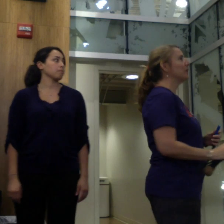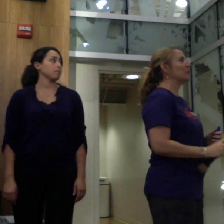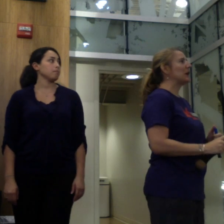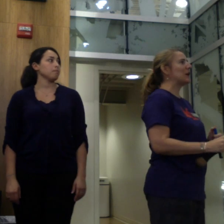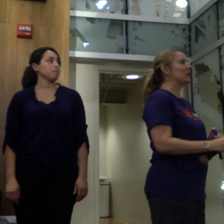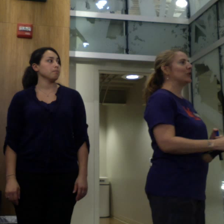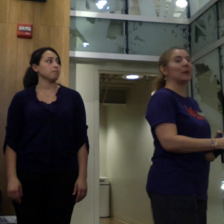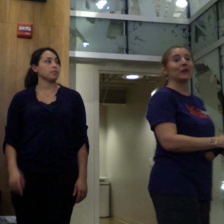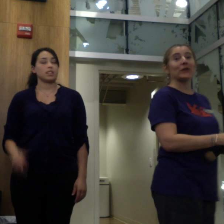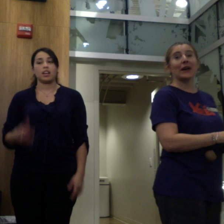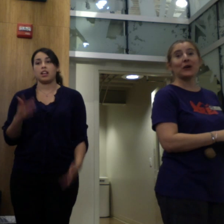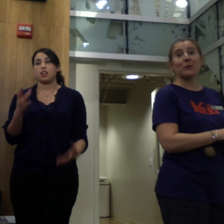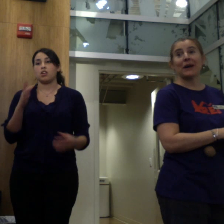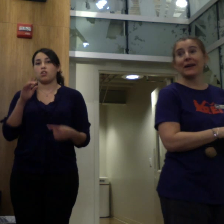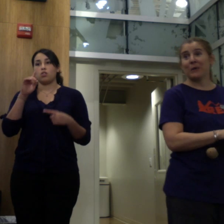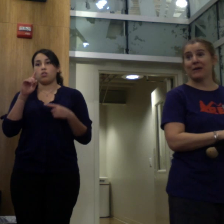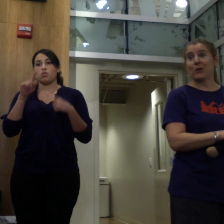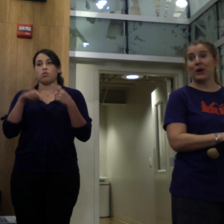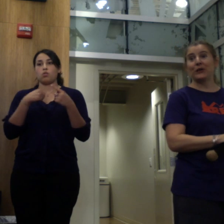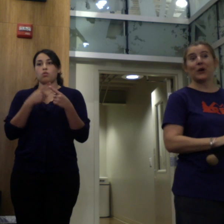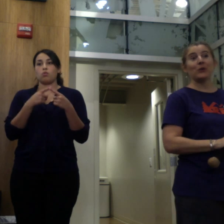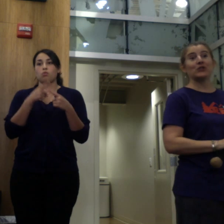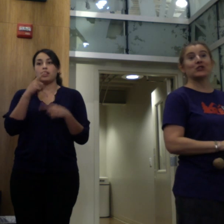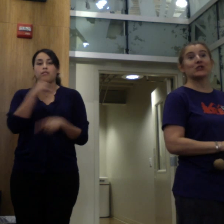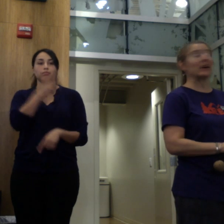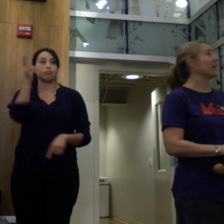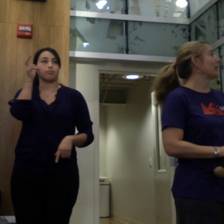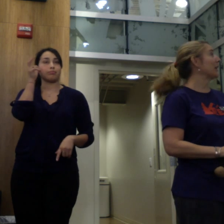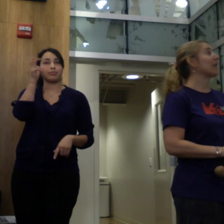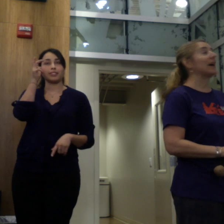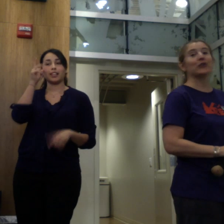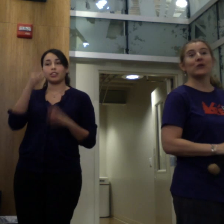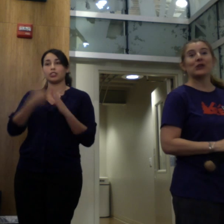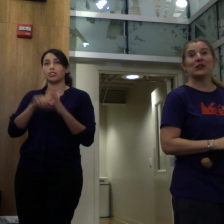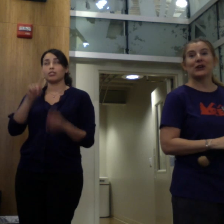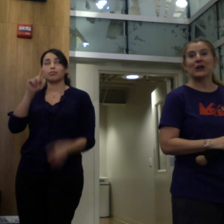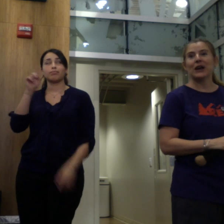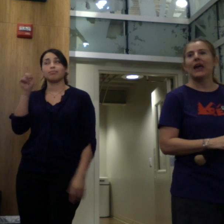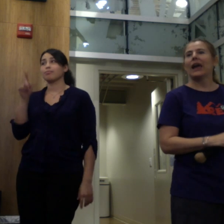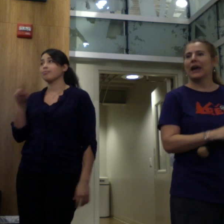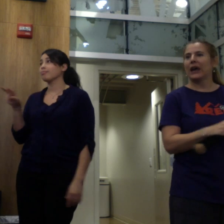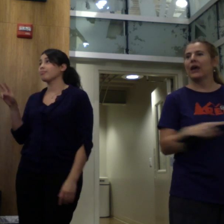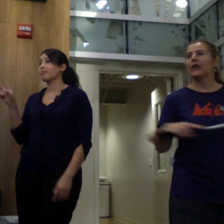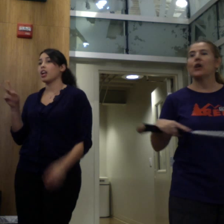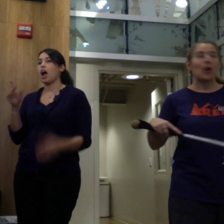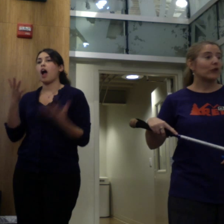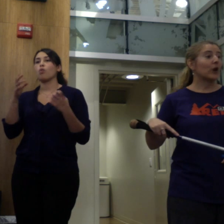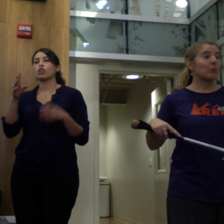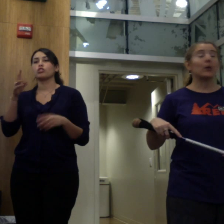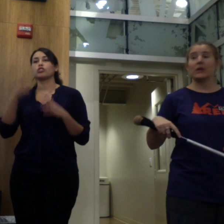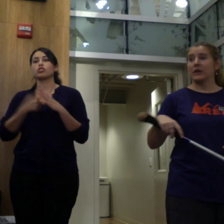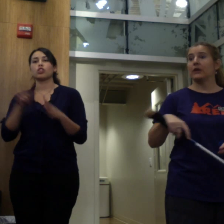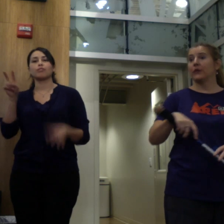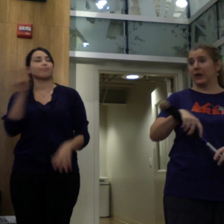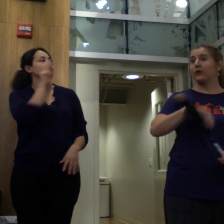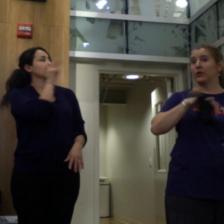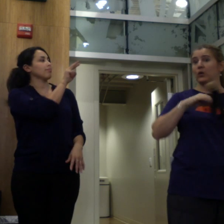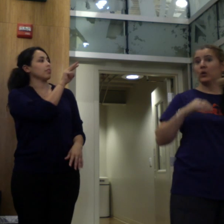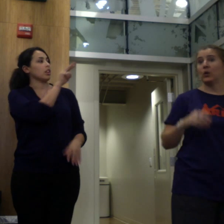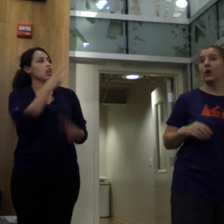Every once in a while, when you're spacing out on my voice, I want you to just kind of glance over here and start putting